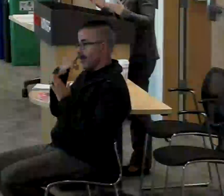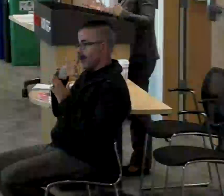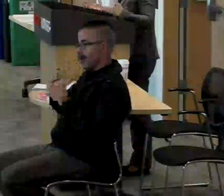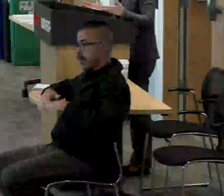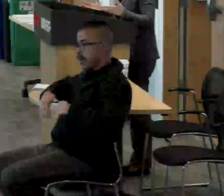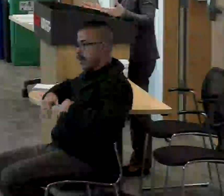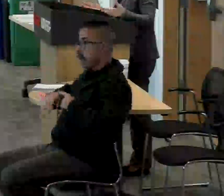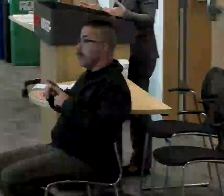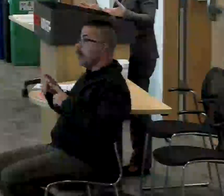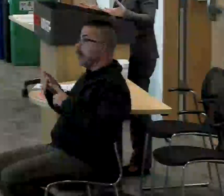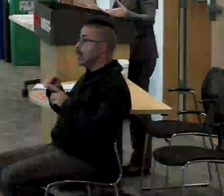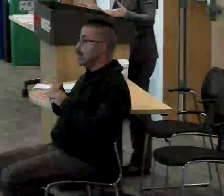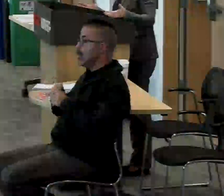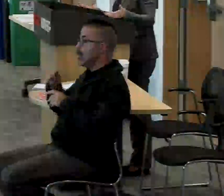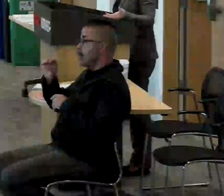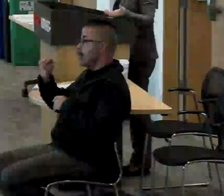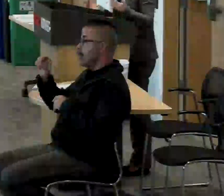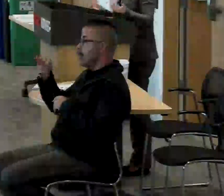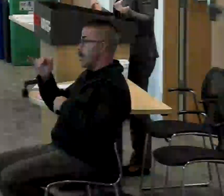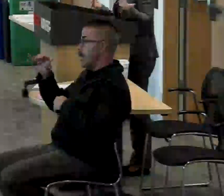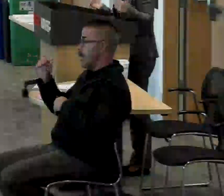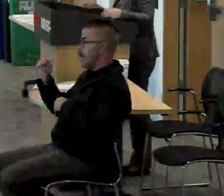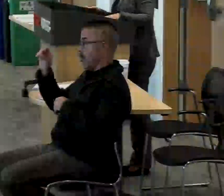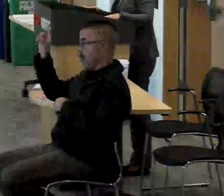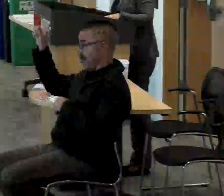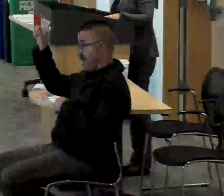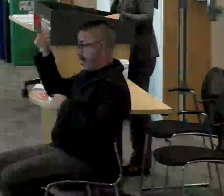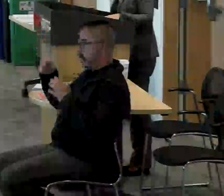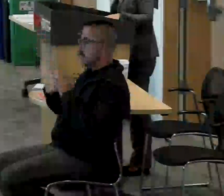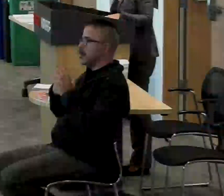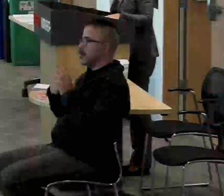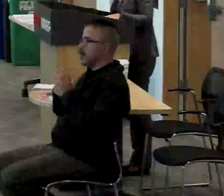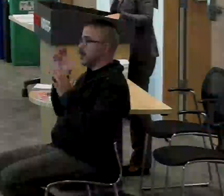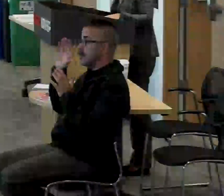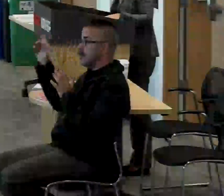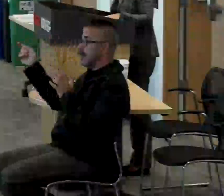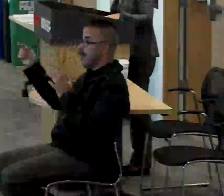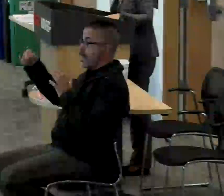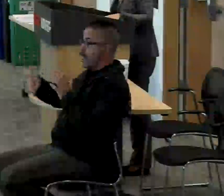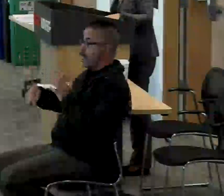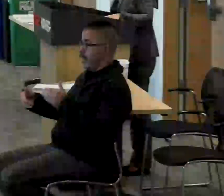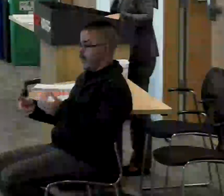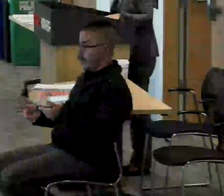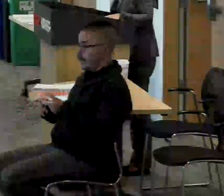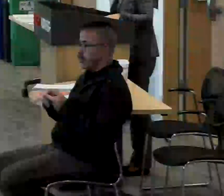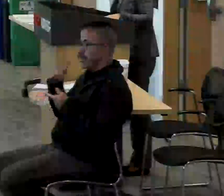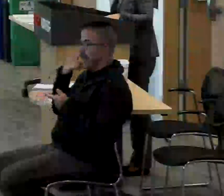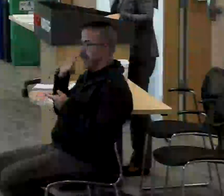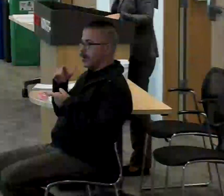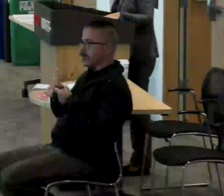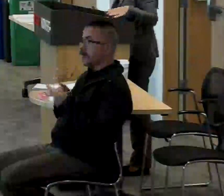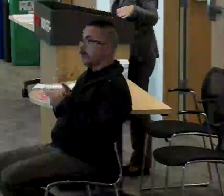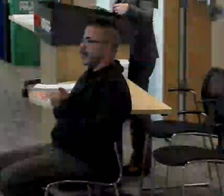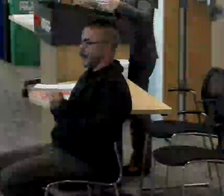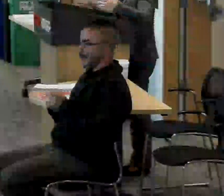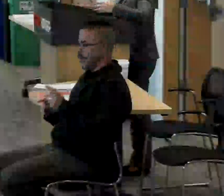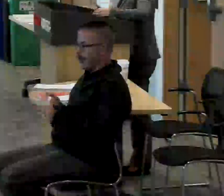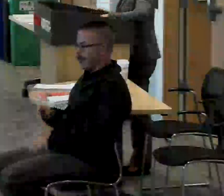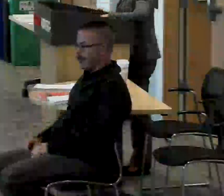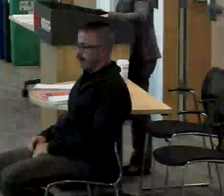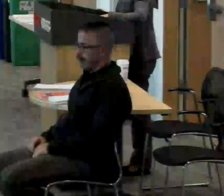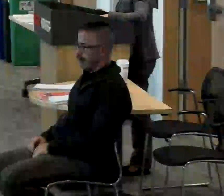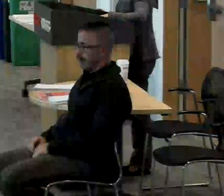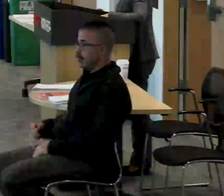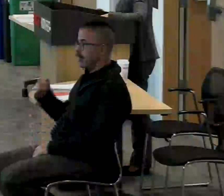in Ohio, they sometimes even come here to California to meet with people if they get enough